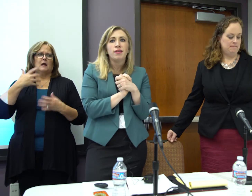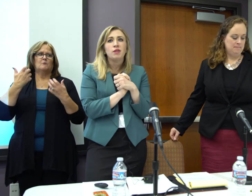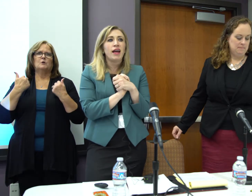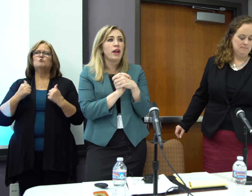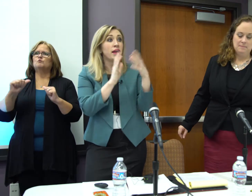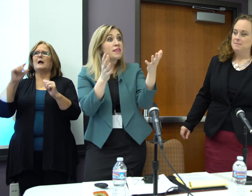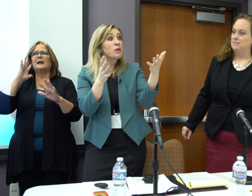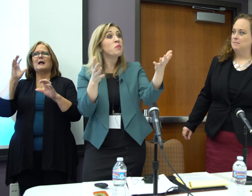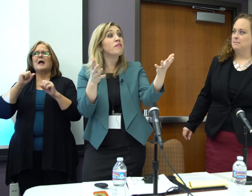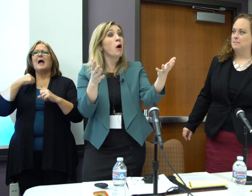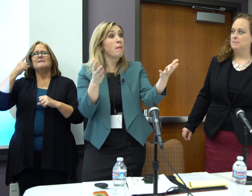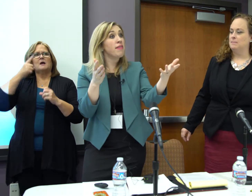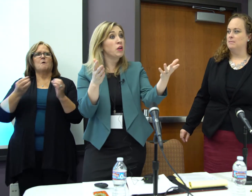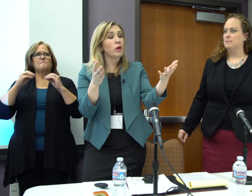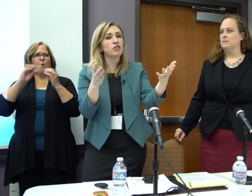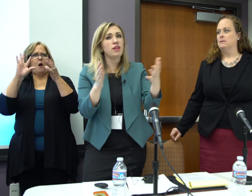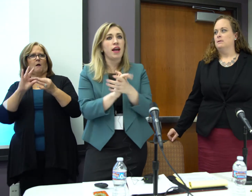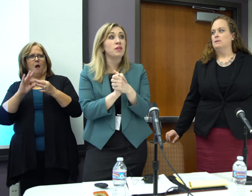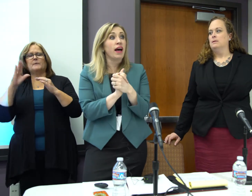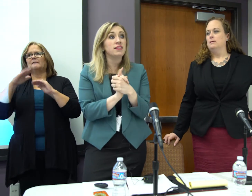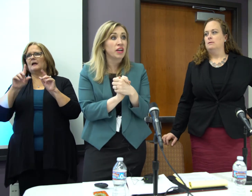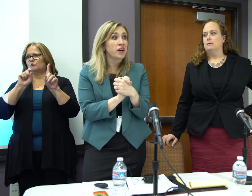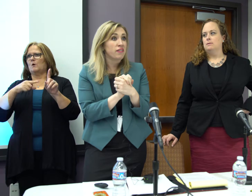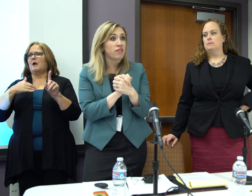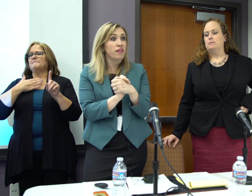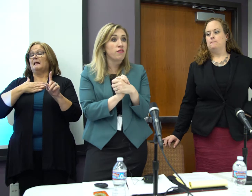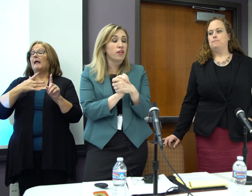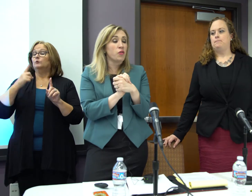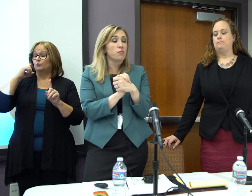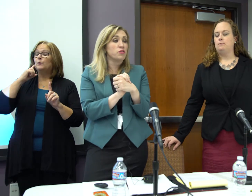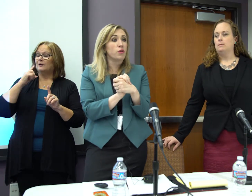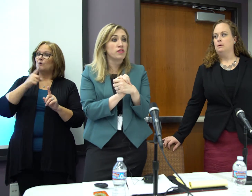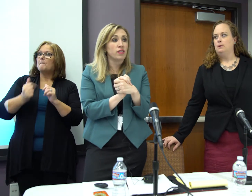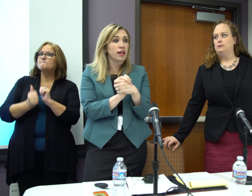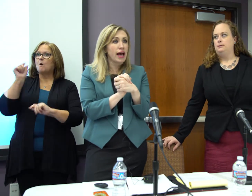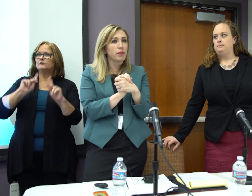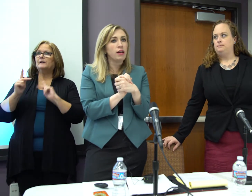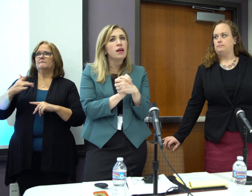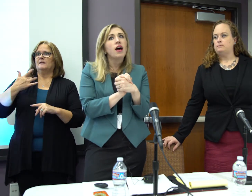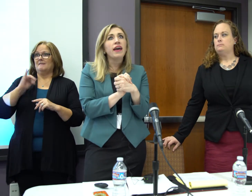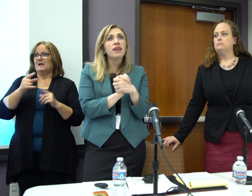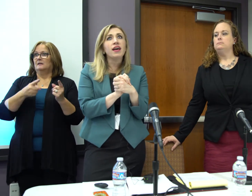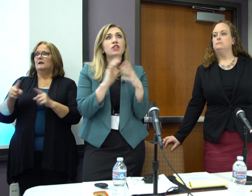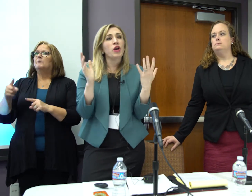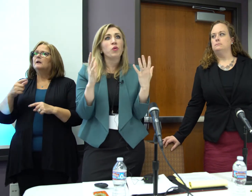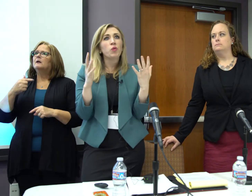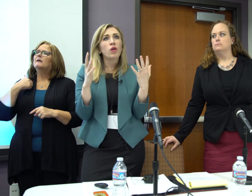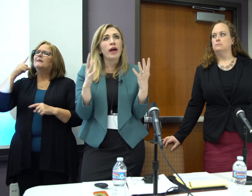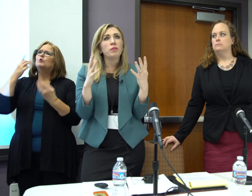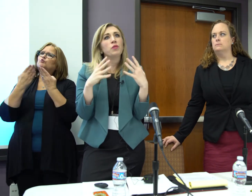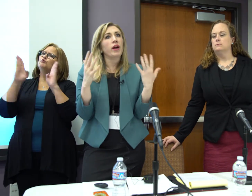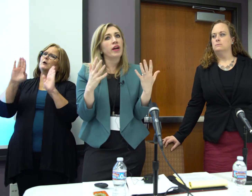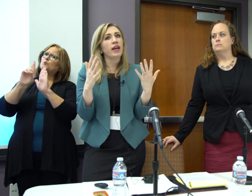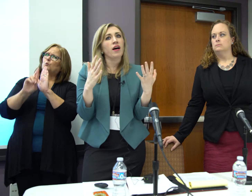to be loud. I mean, I think that was more of a comment than a question, and I'm glad to hear if you know, most folks feel that that's happening. I think as a general